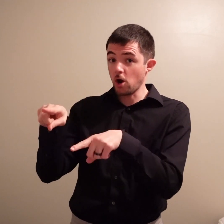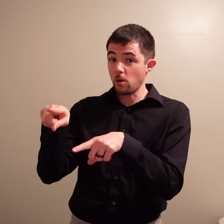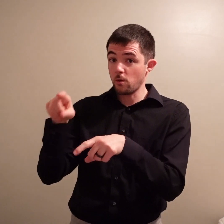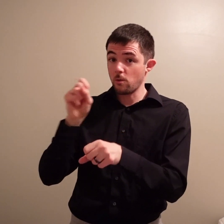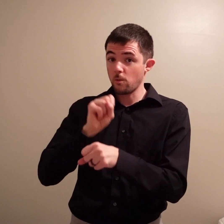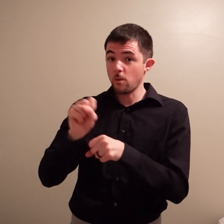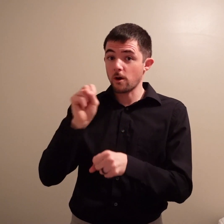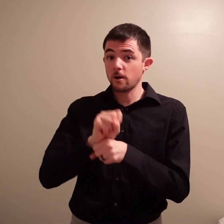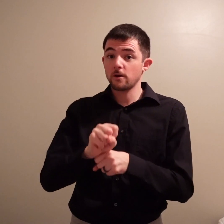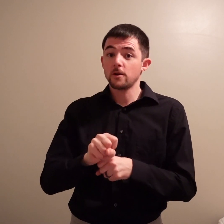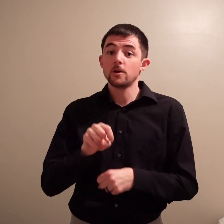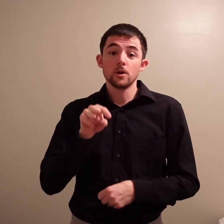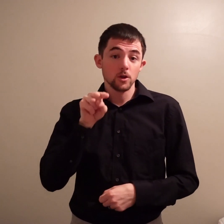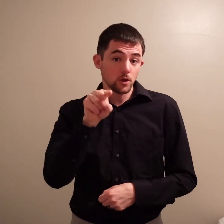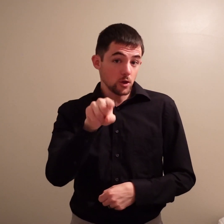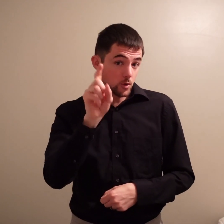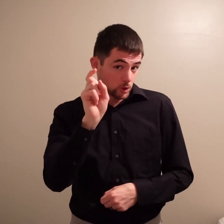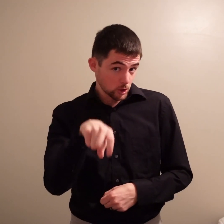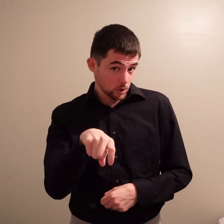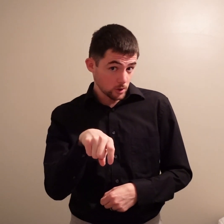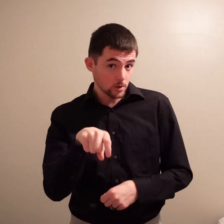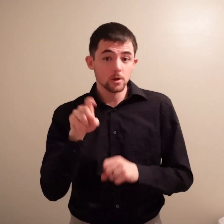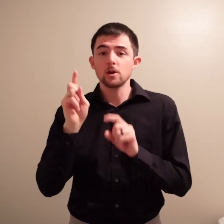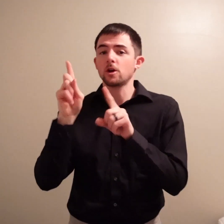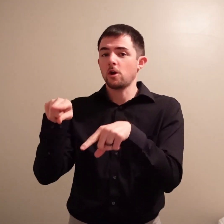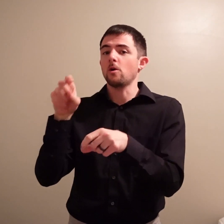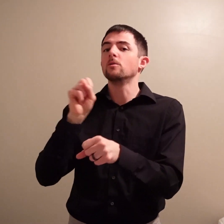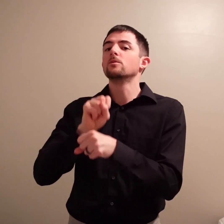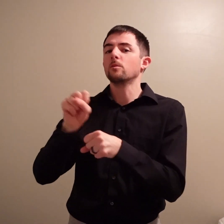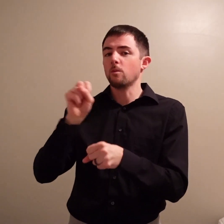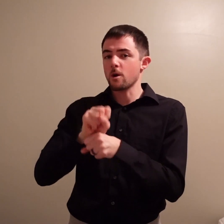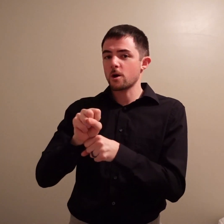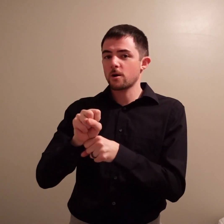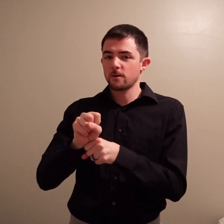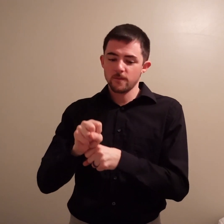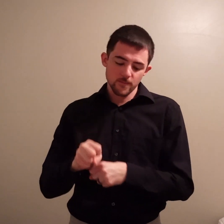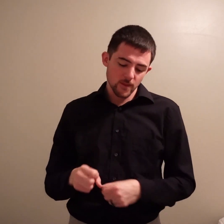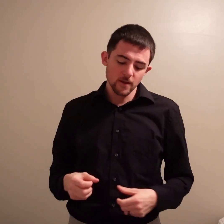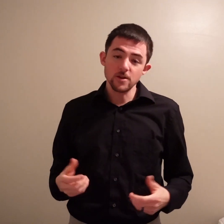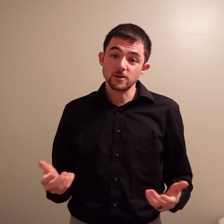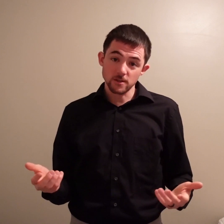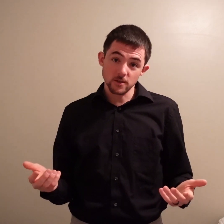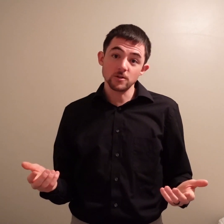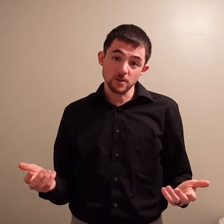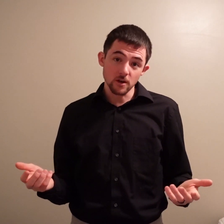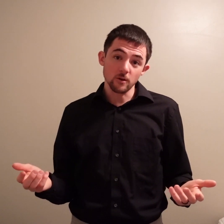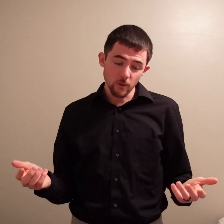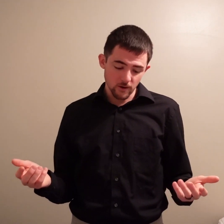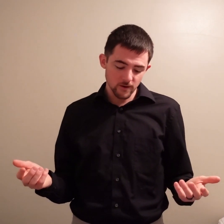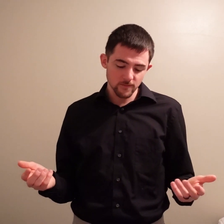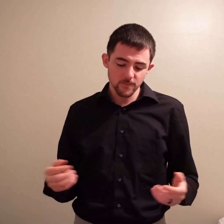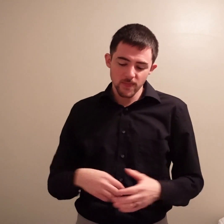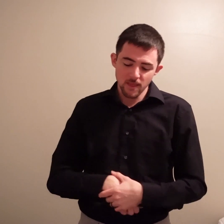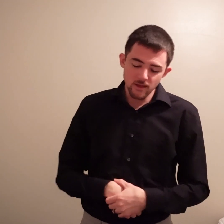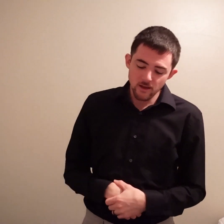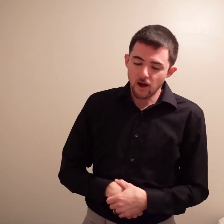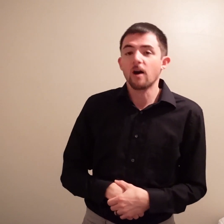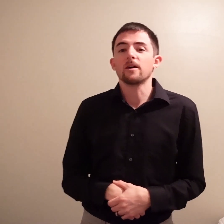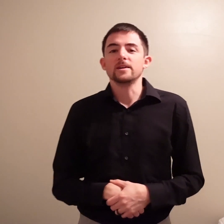go work. You should go work. You should go to work. All right,